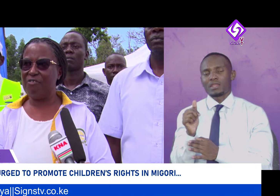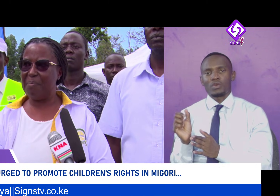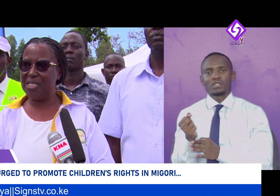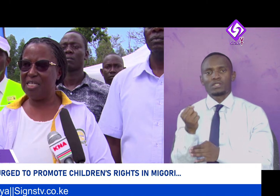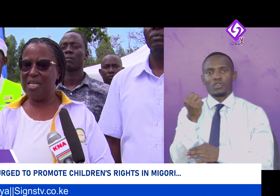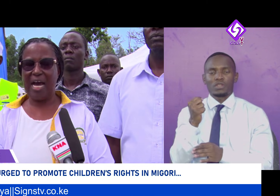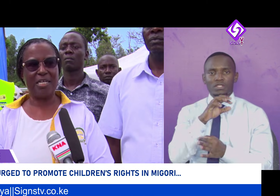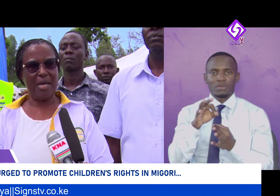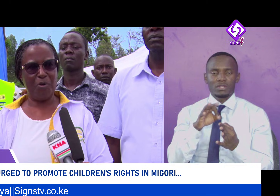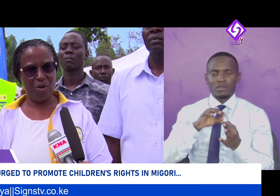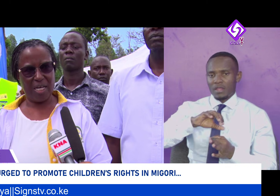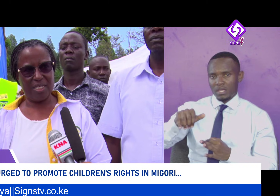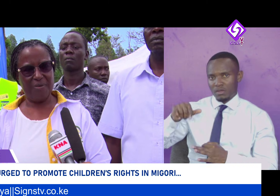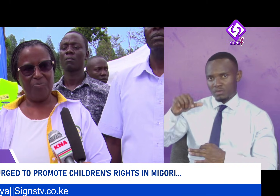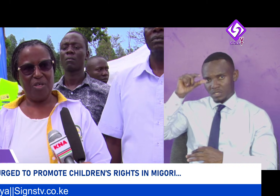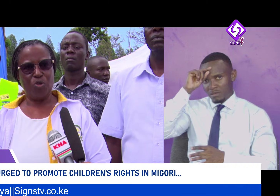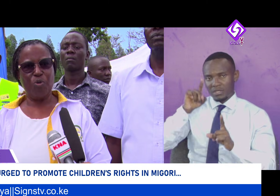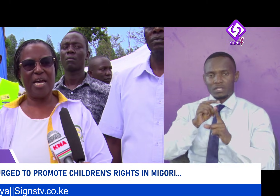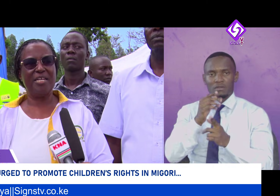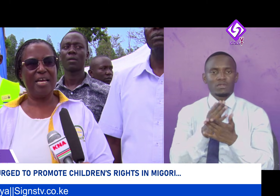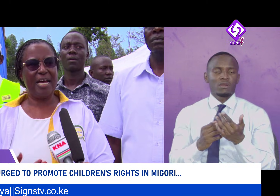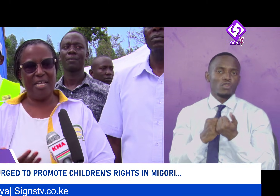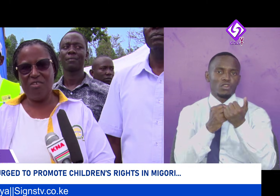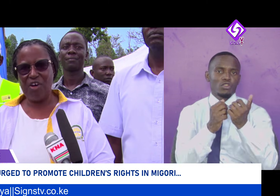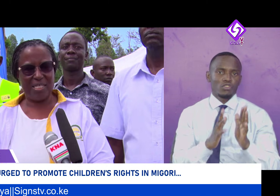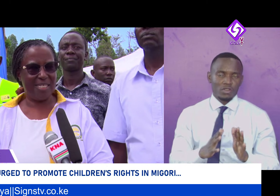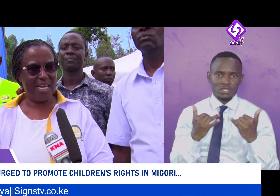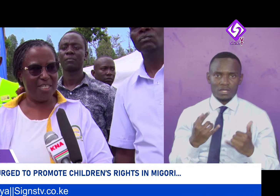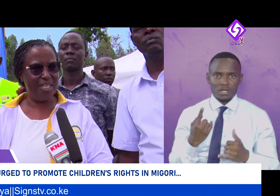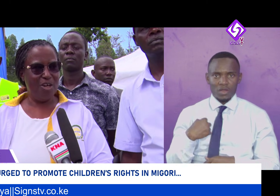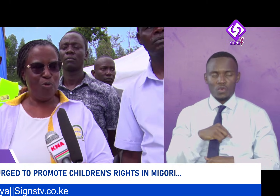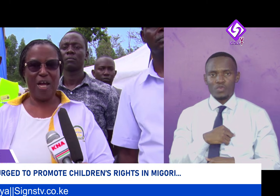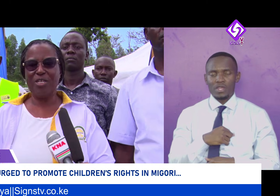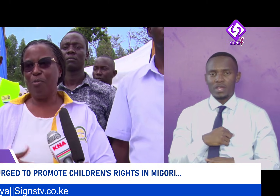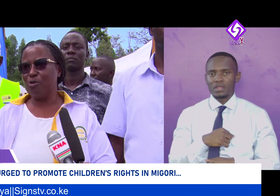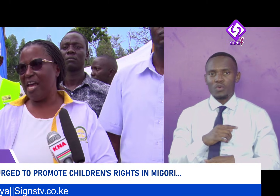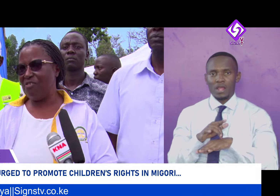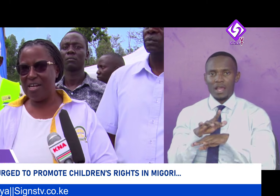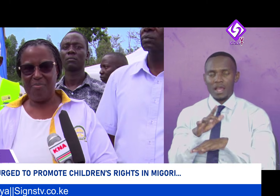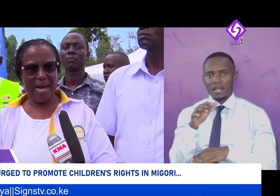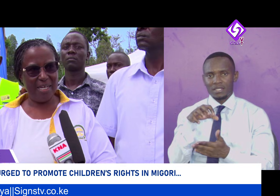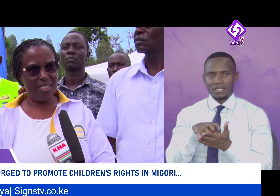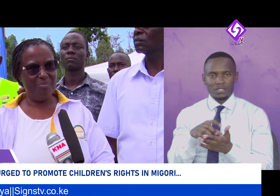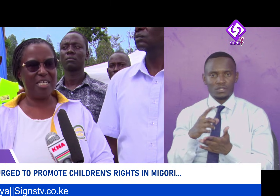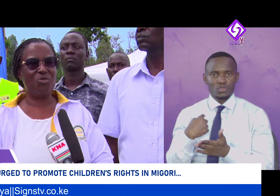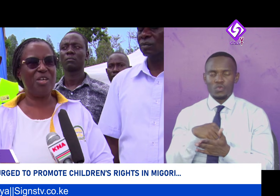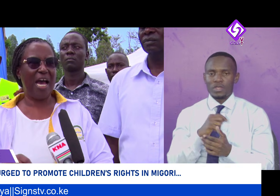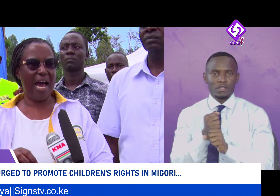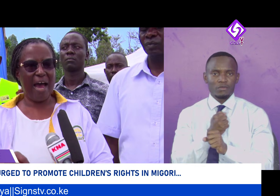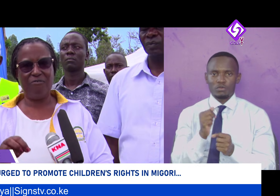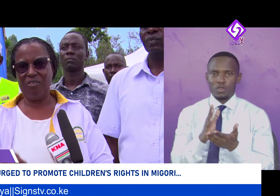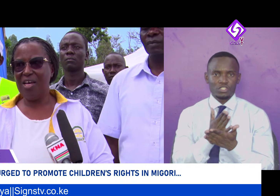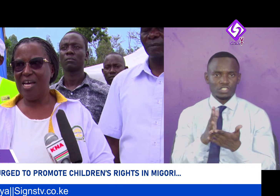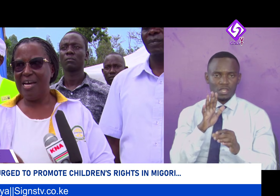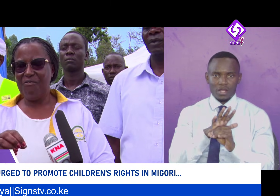county government and some donors. So we are at the infancy stage. We are not able to divulge much, but we